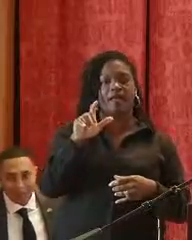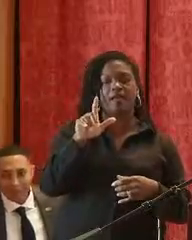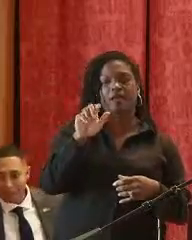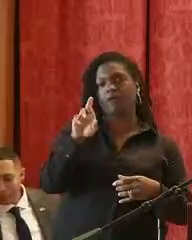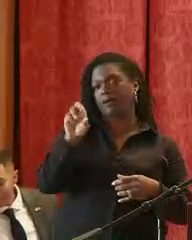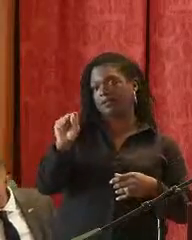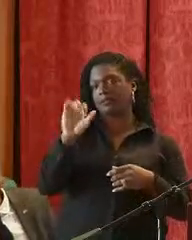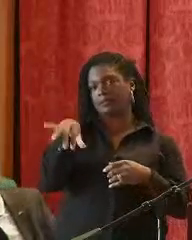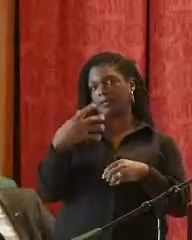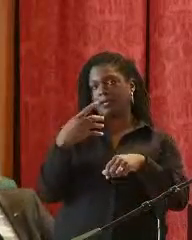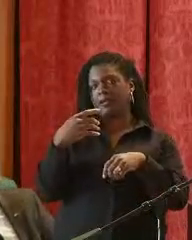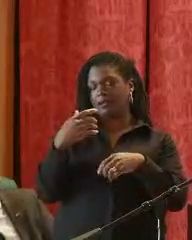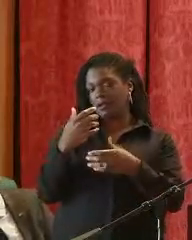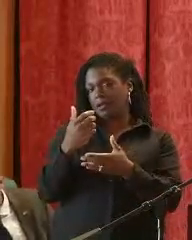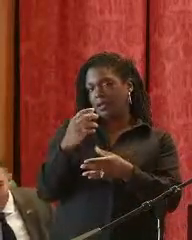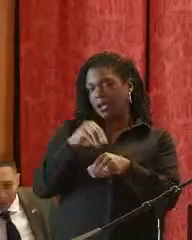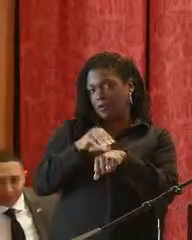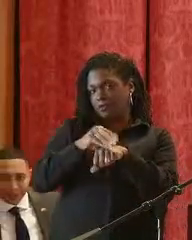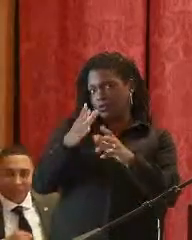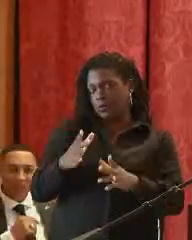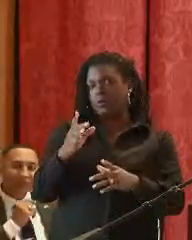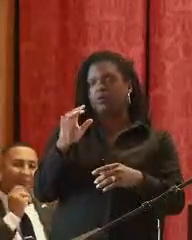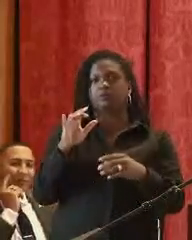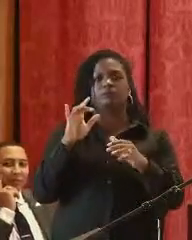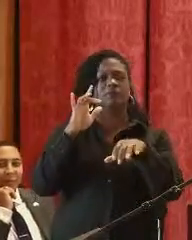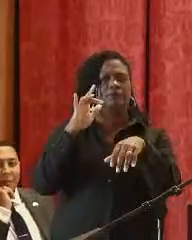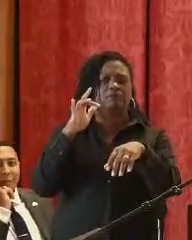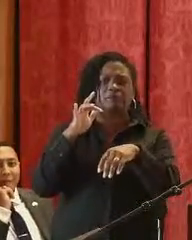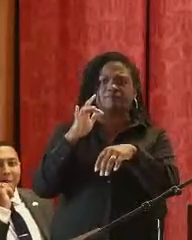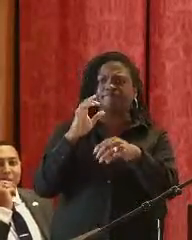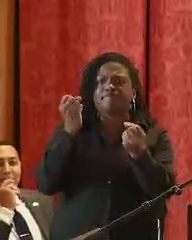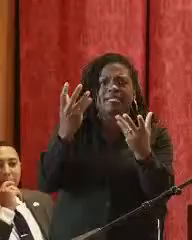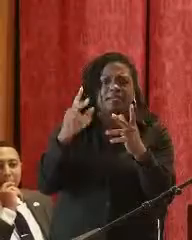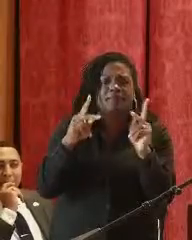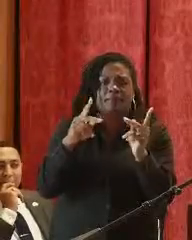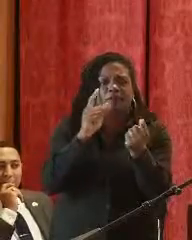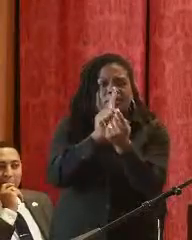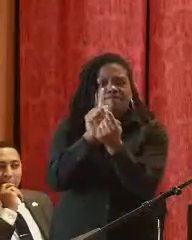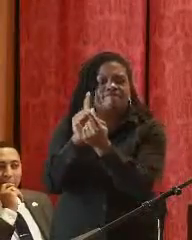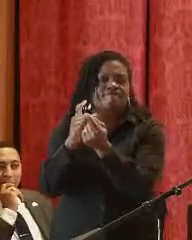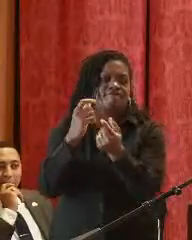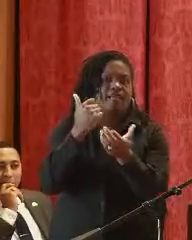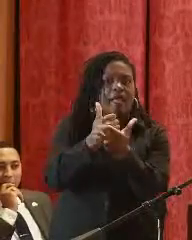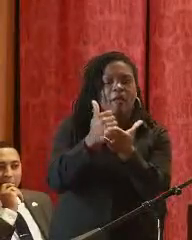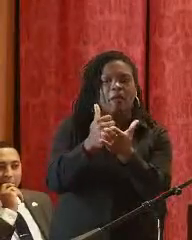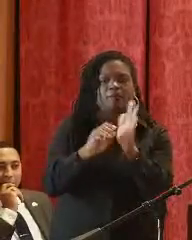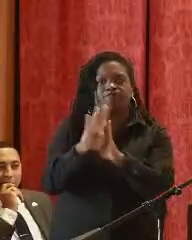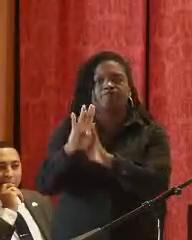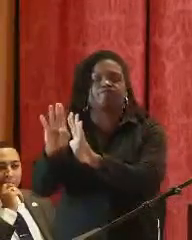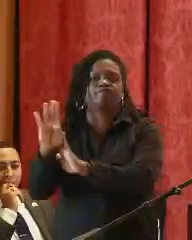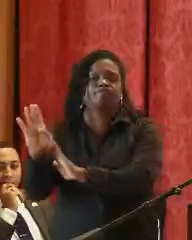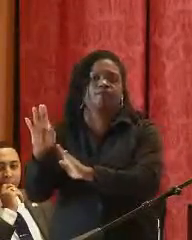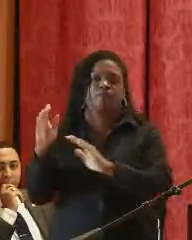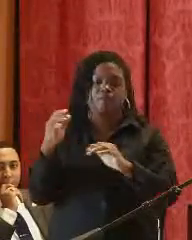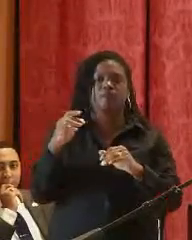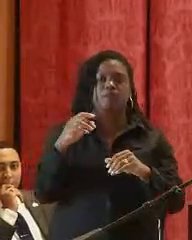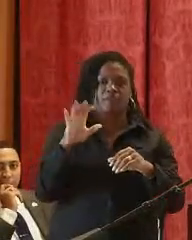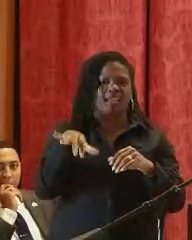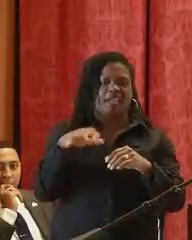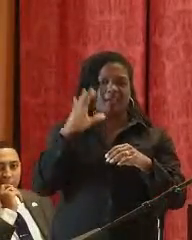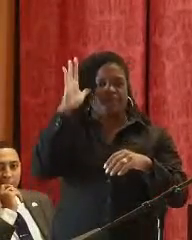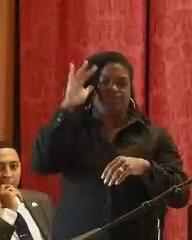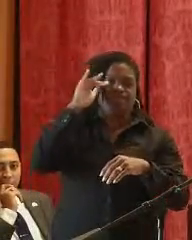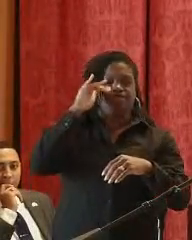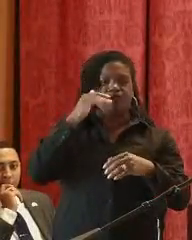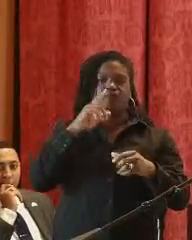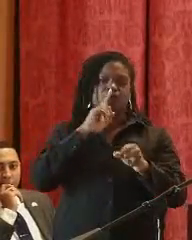of hundreds of people in Louisiana through his advocacy for people with disabilities. His commitment generated a greater